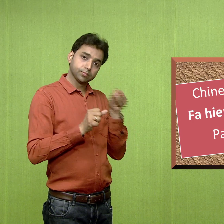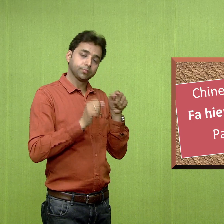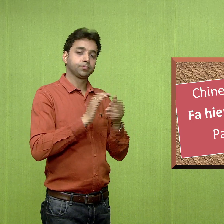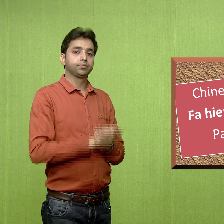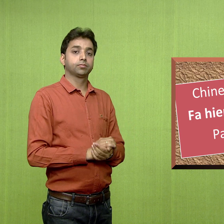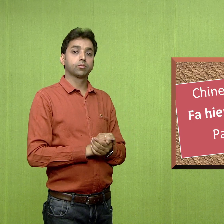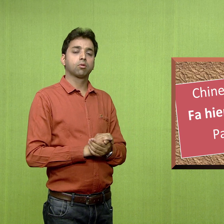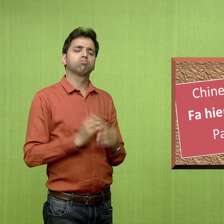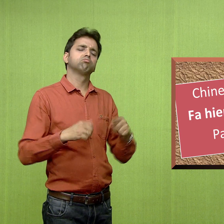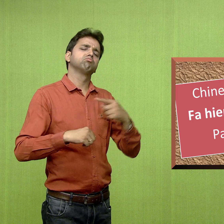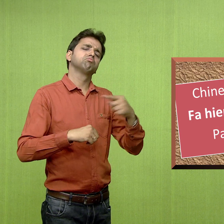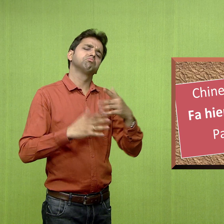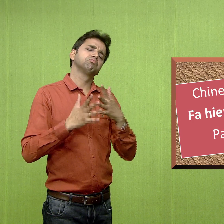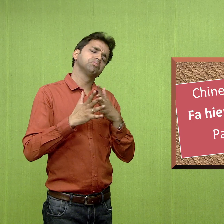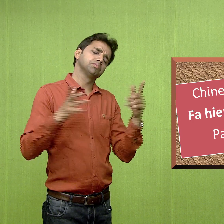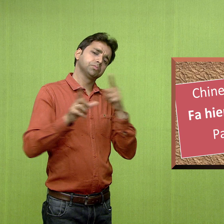For many years.